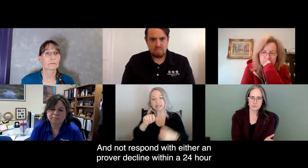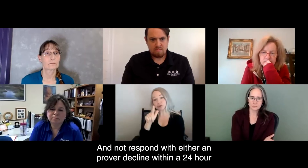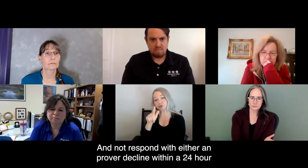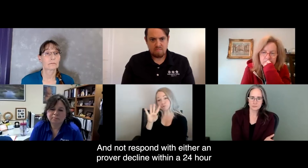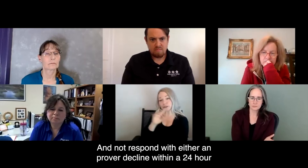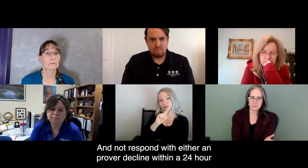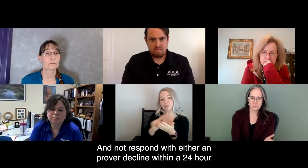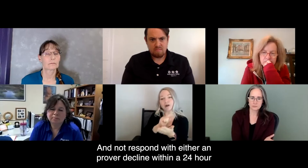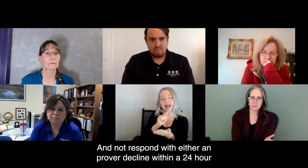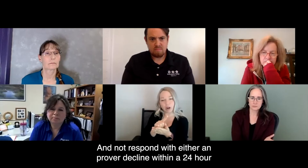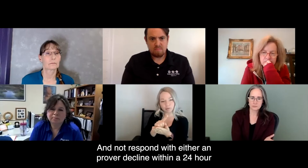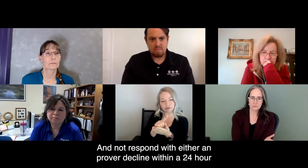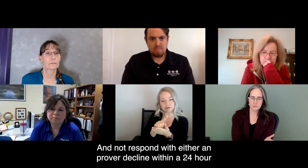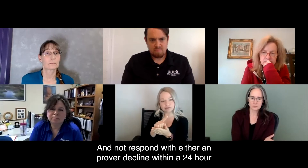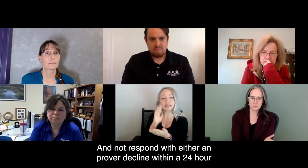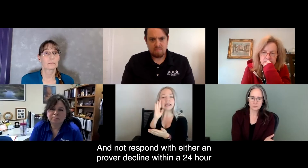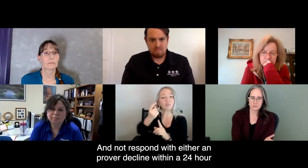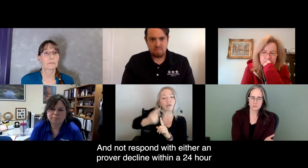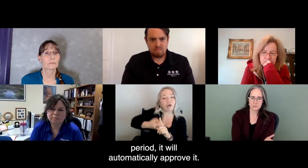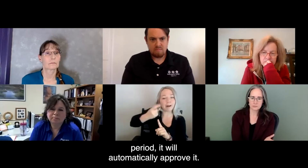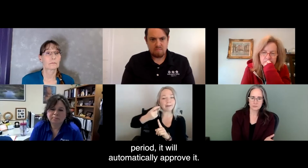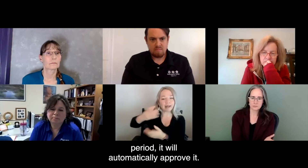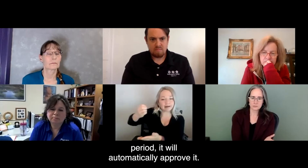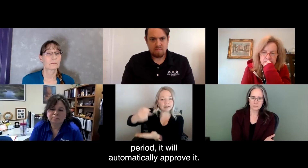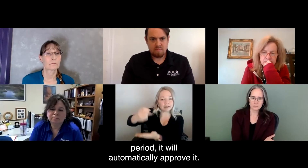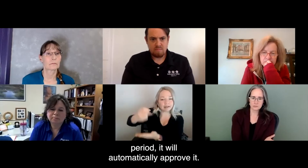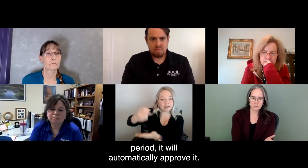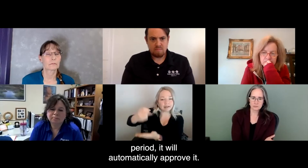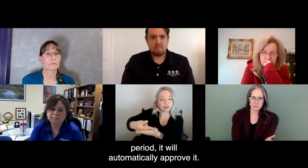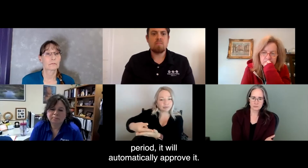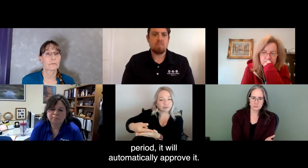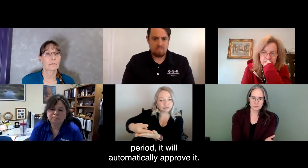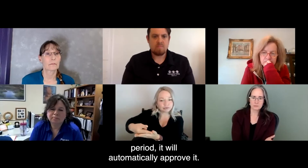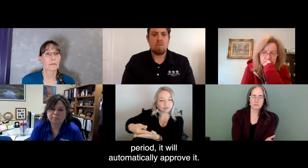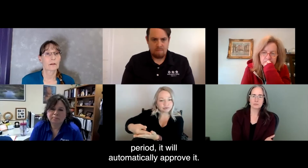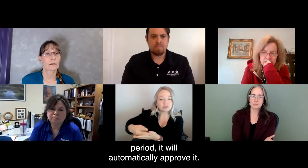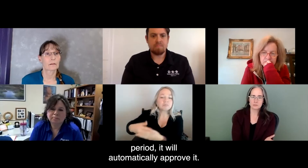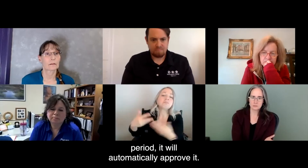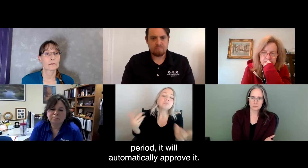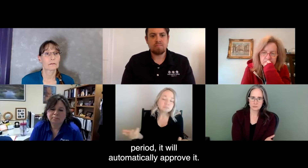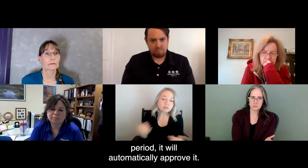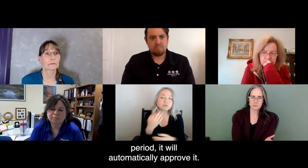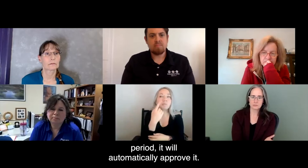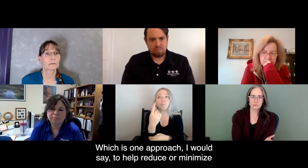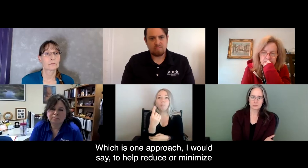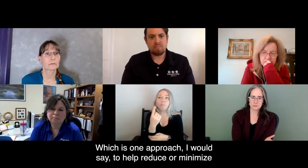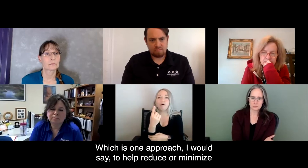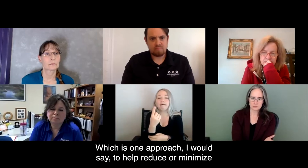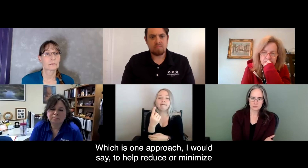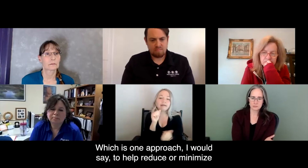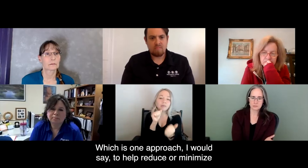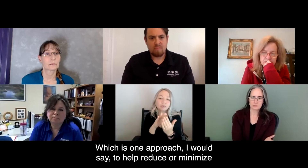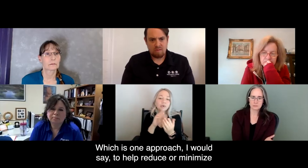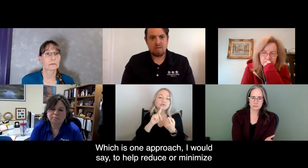and not respond with either an approve or decline within a 24-hour period, it will automatically approve it, which